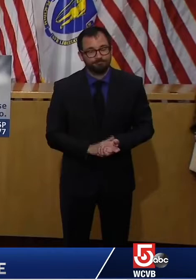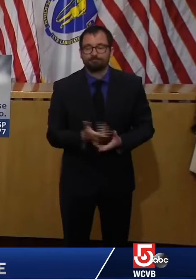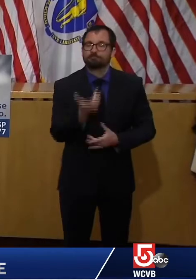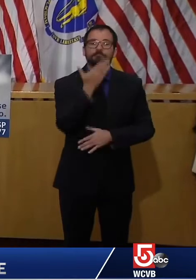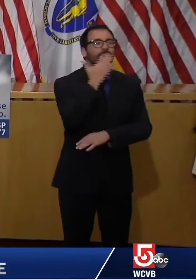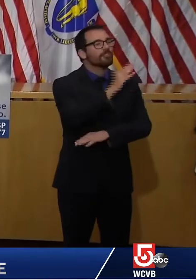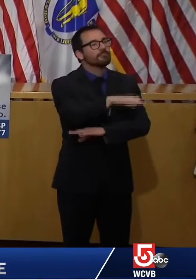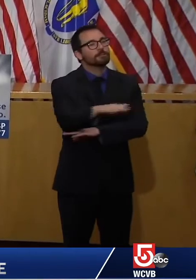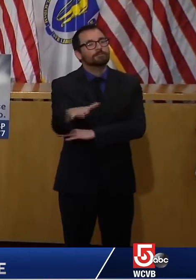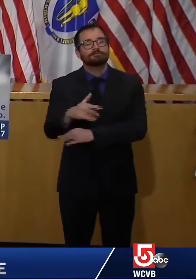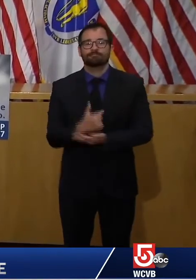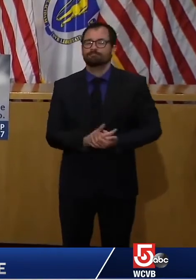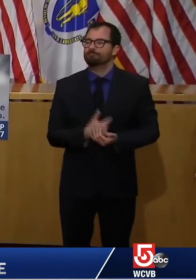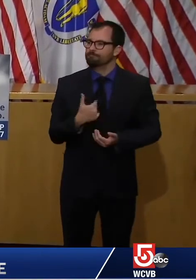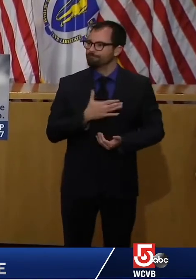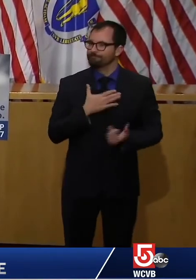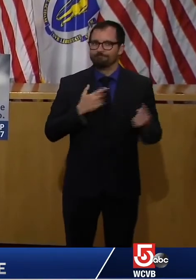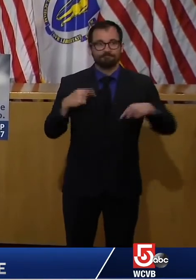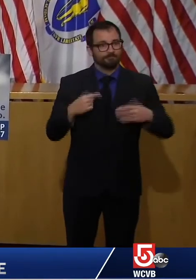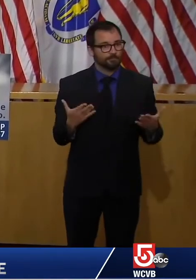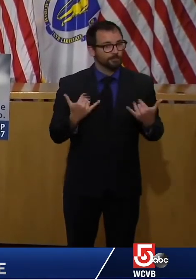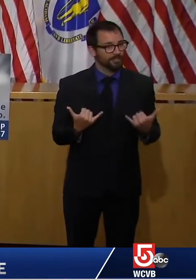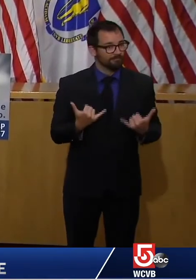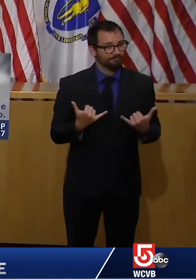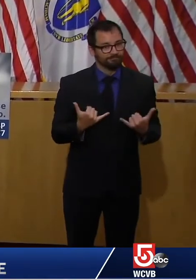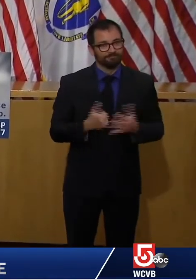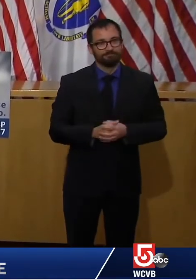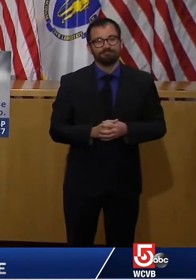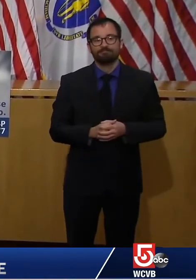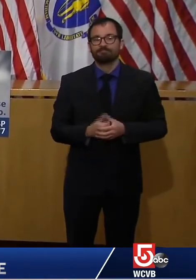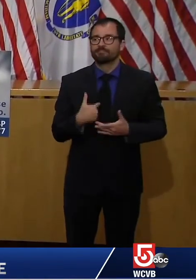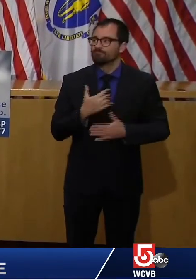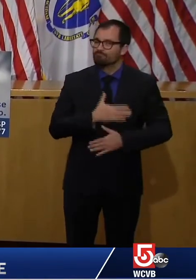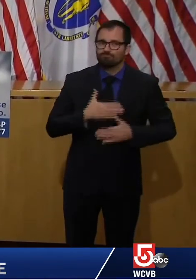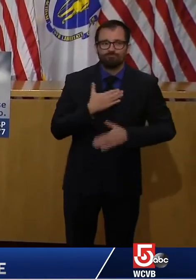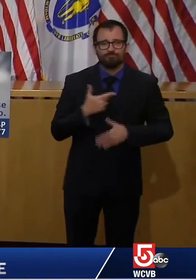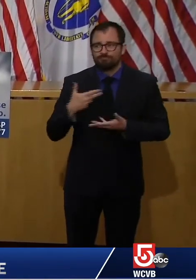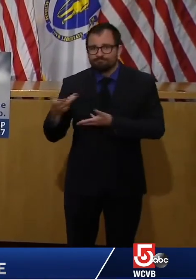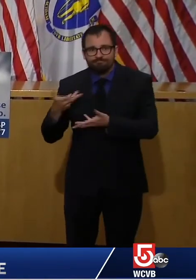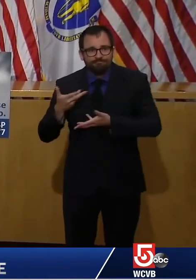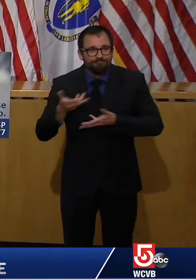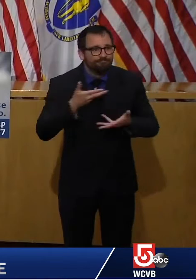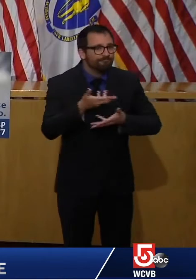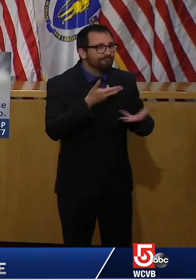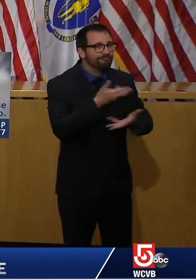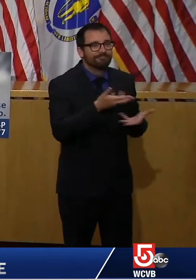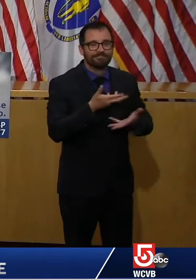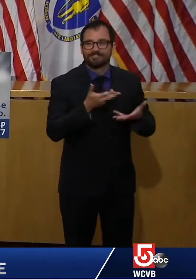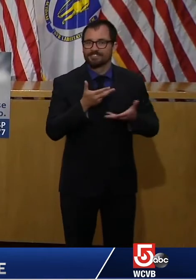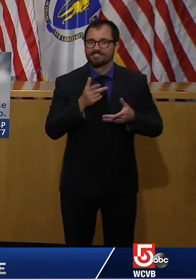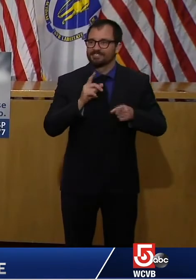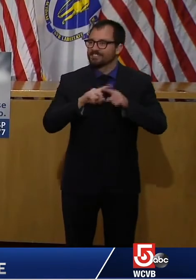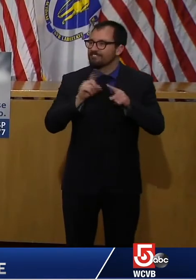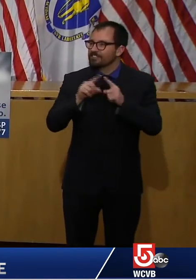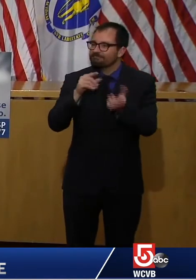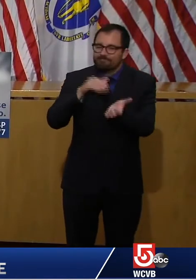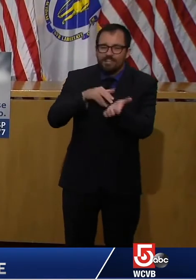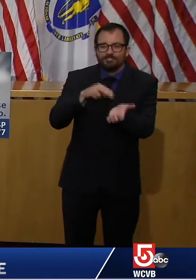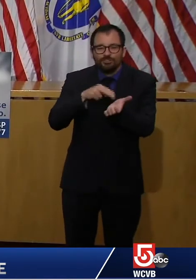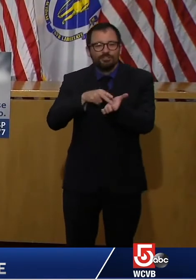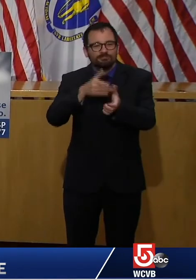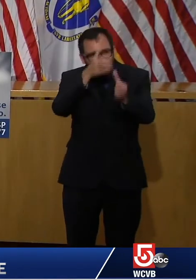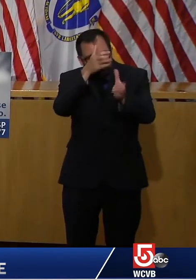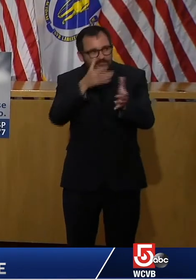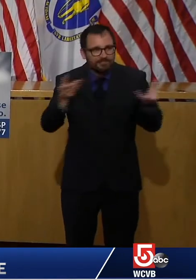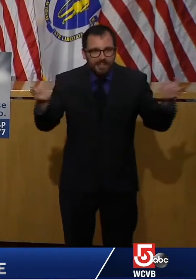our colleagues in public health joining us here today. In modern medicine, we're not used to this kind of treatment